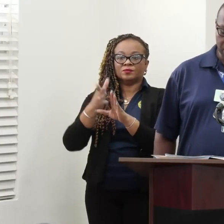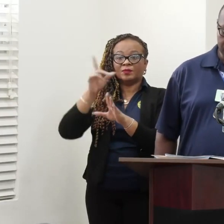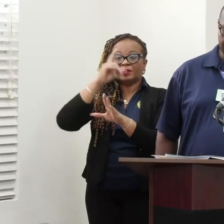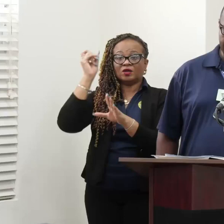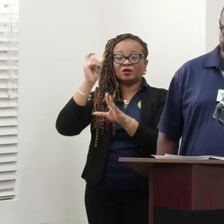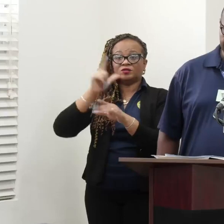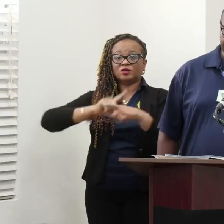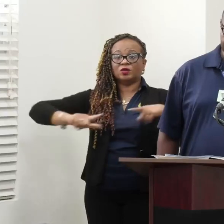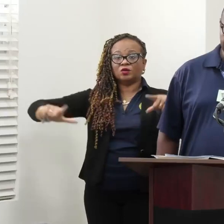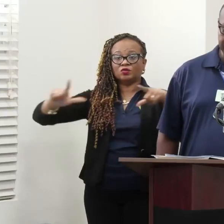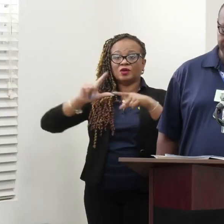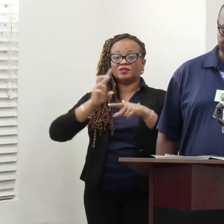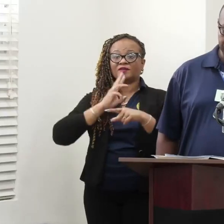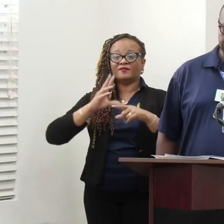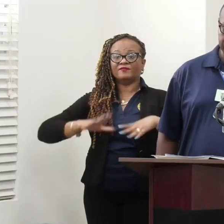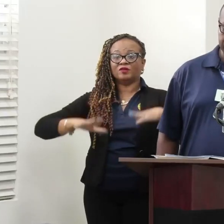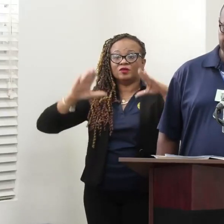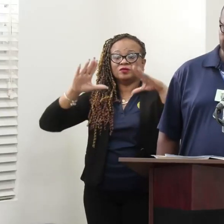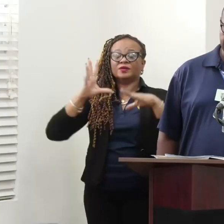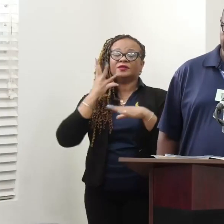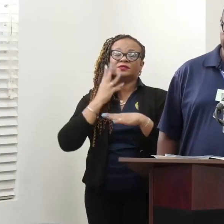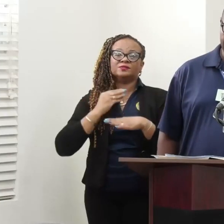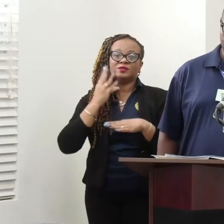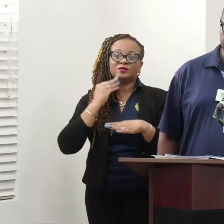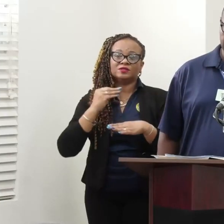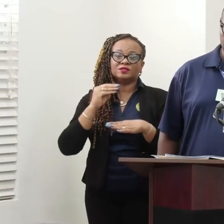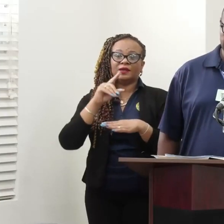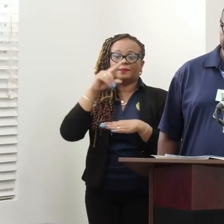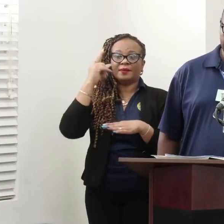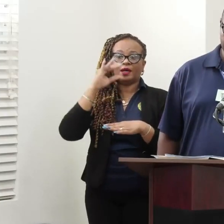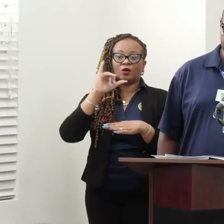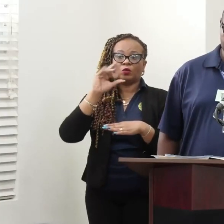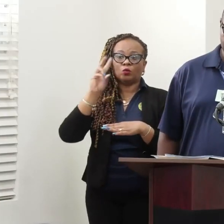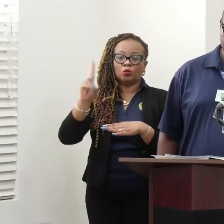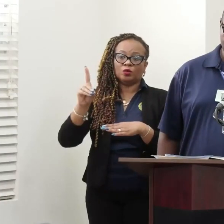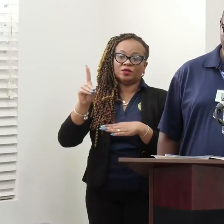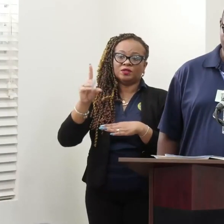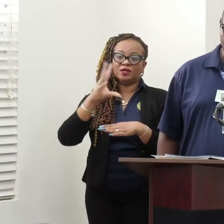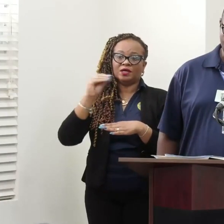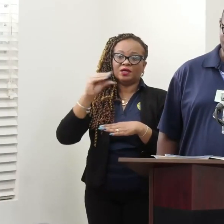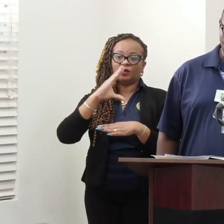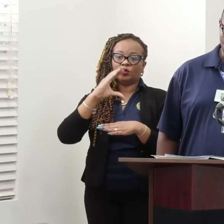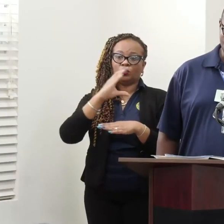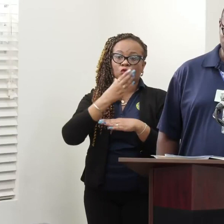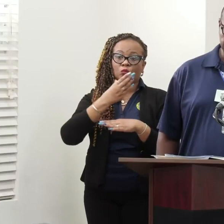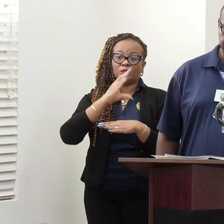Because of the localized flooding experienced in Blackwood and Cooperstown,